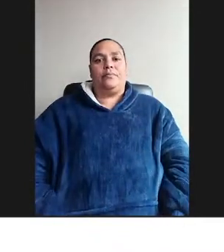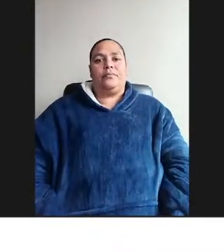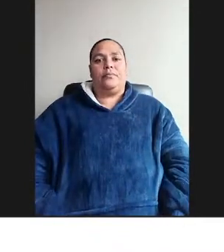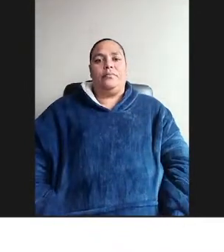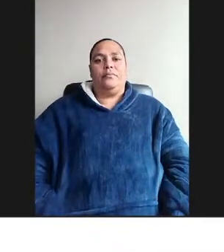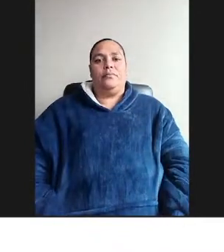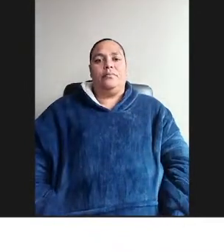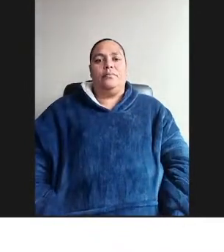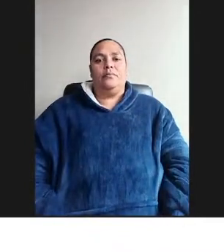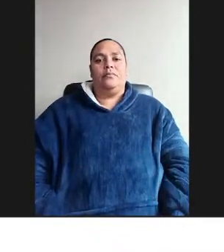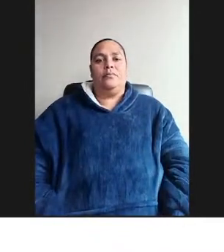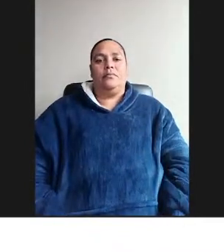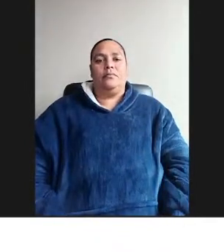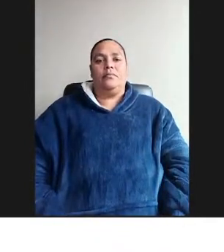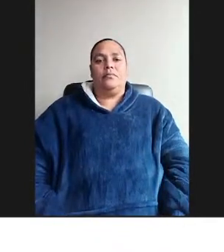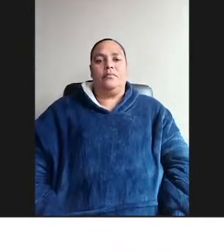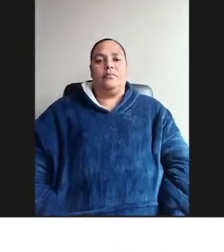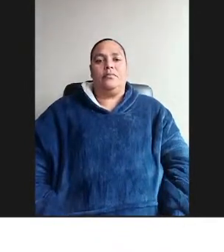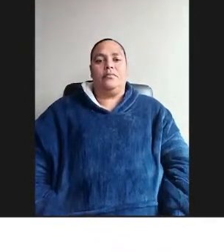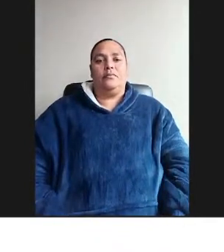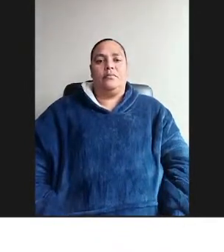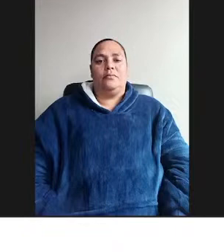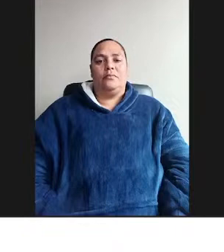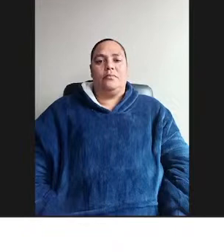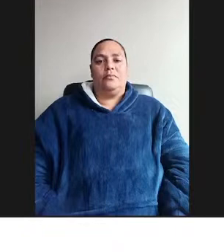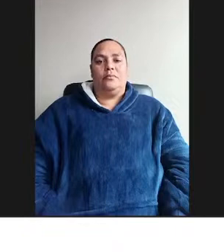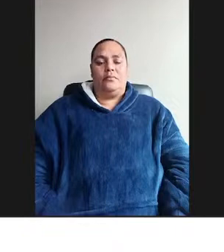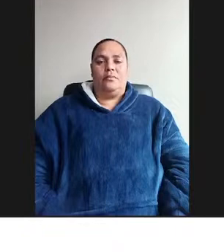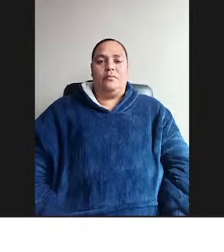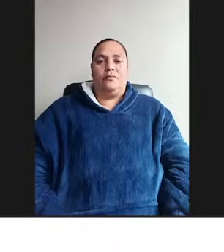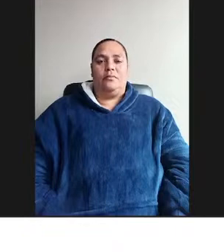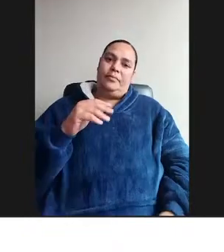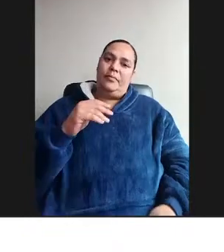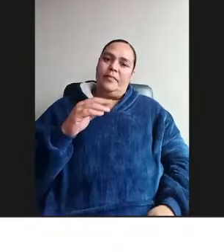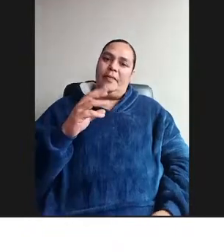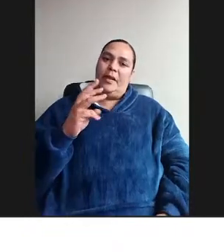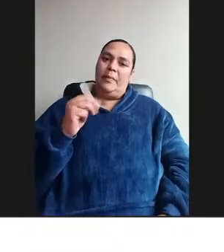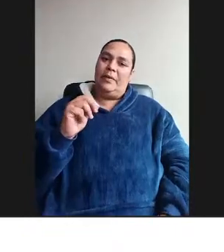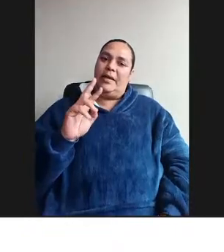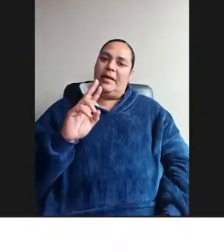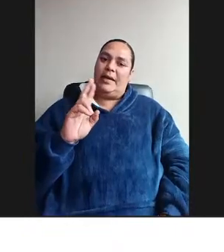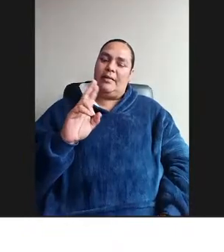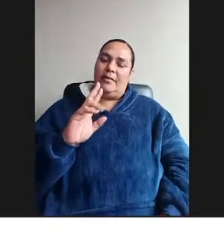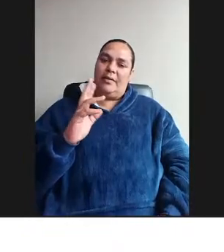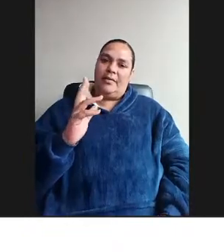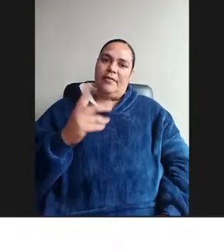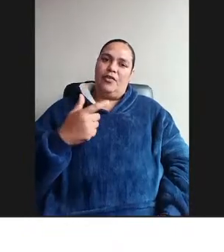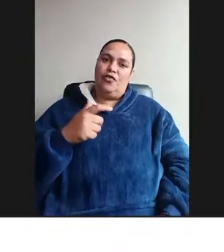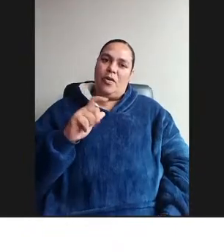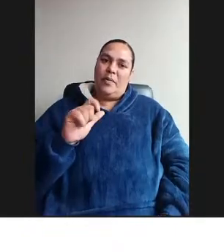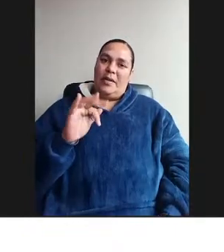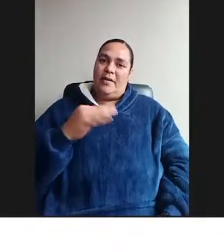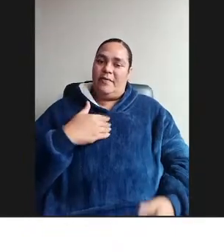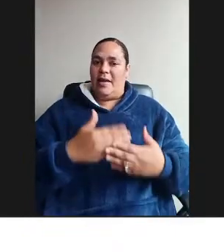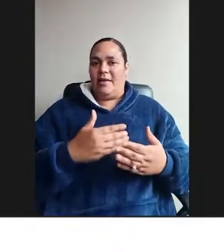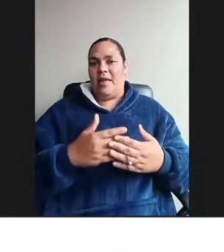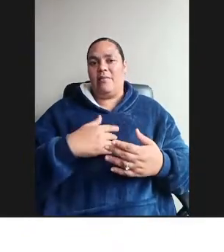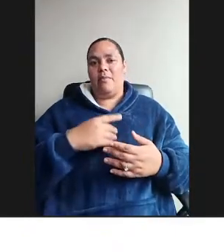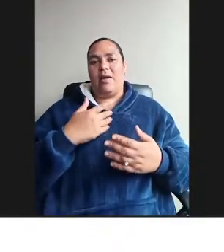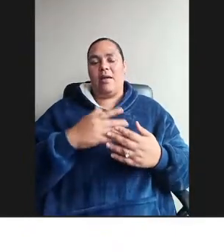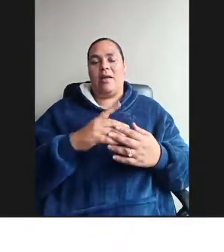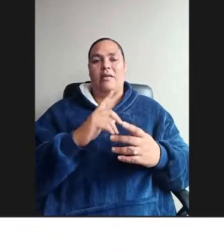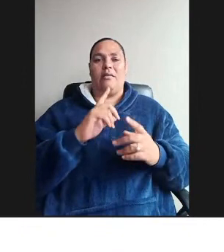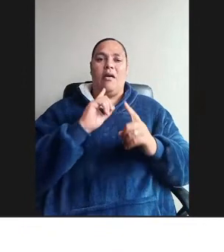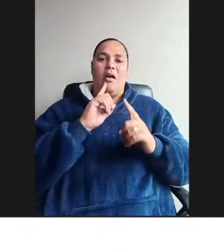James, I see you. Through your chair, there's James. As Chairperson, if I may, Timber, I think the question is